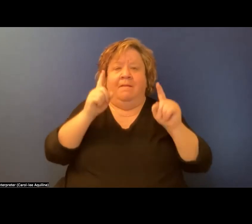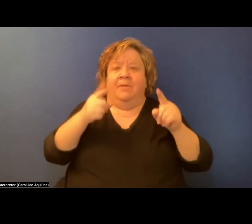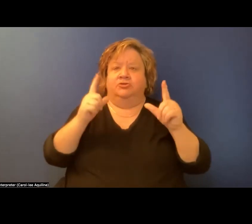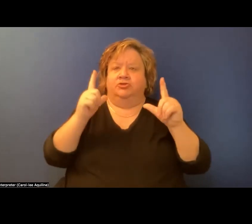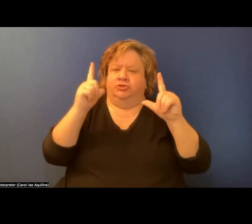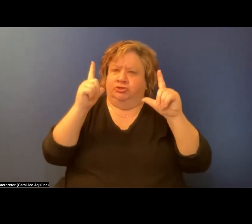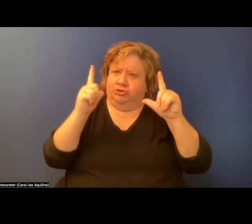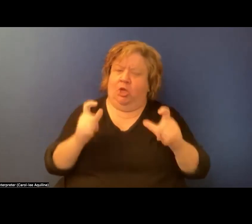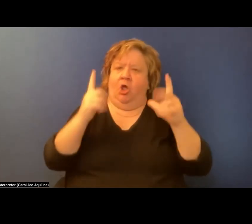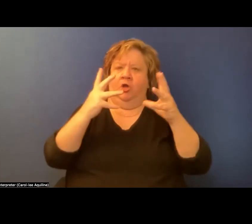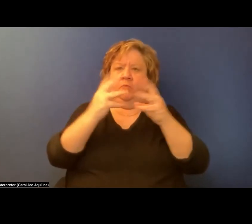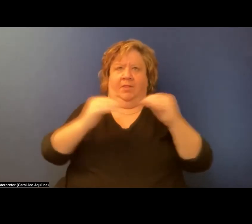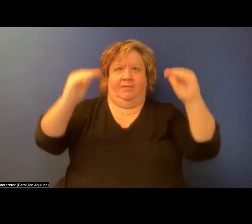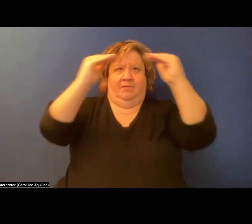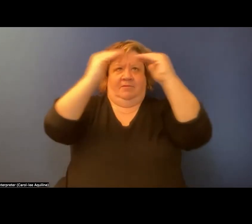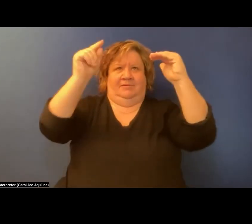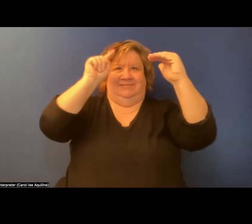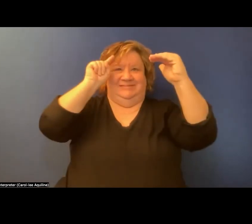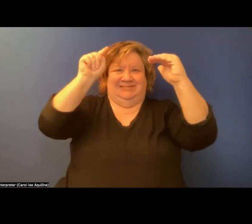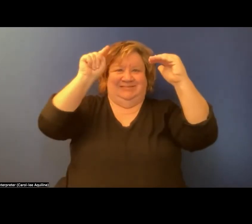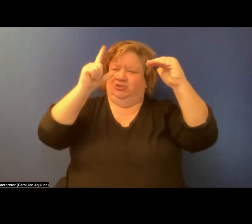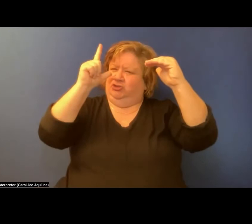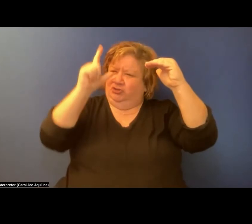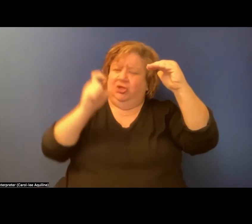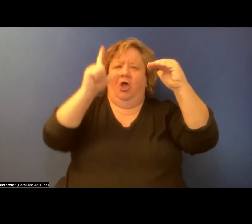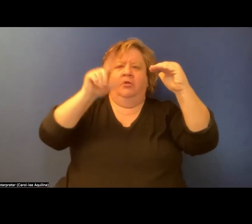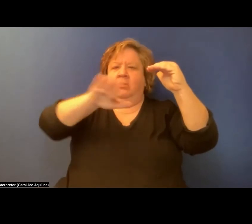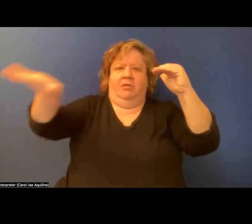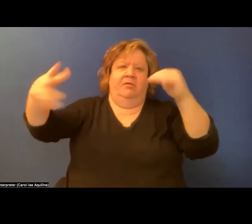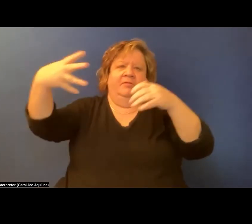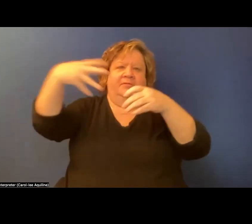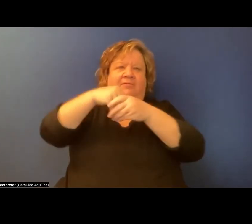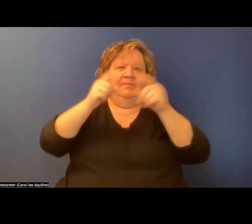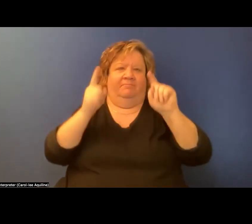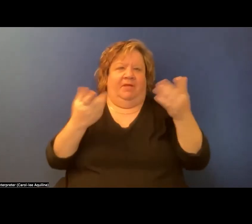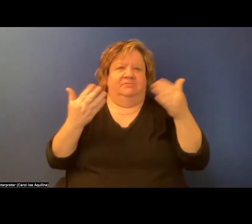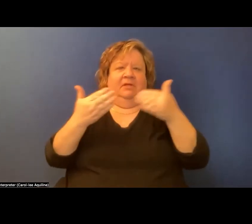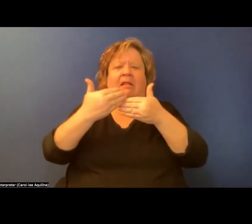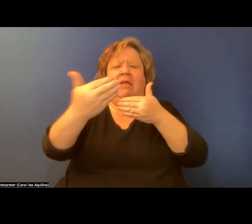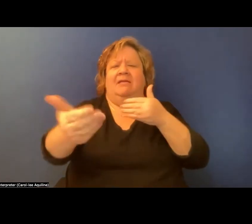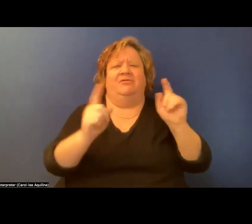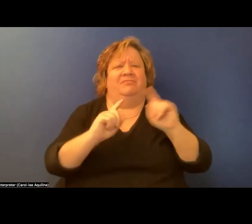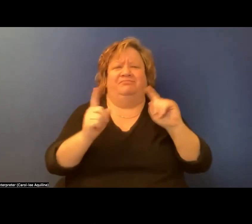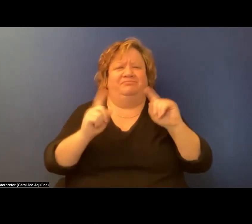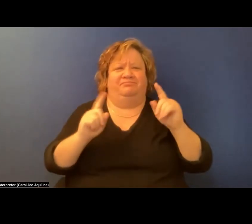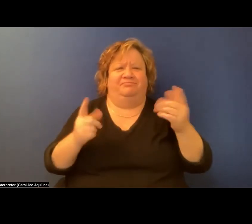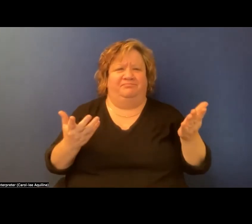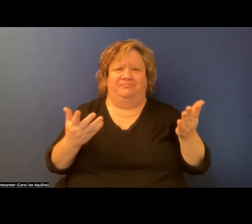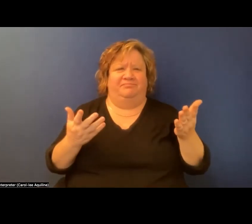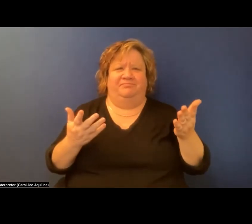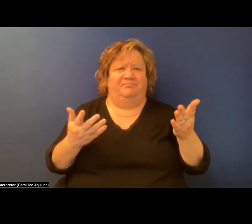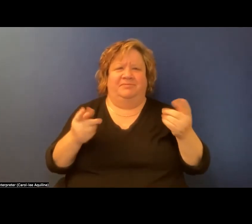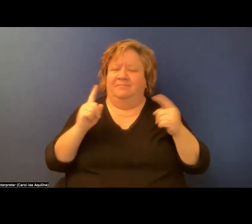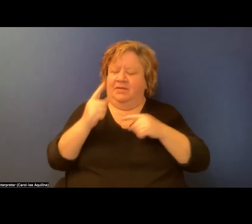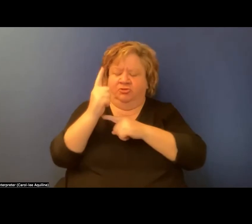your inclusion would be would not be a one-stop shop covering every aspect of exclusion and opportunity